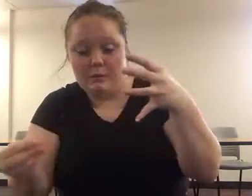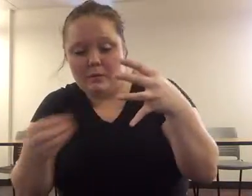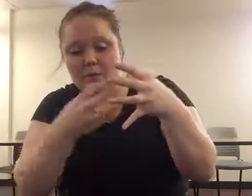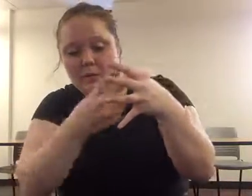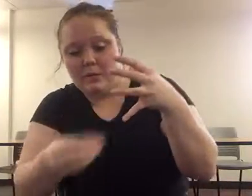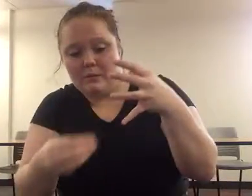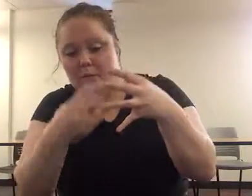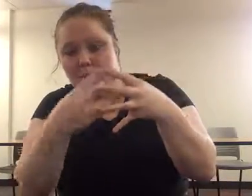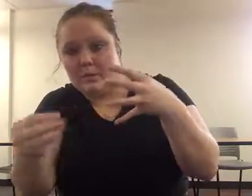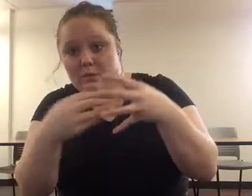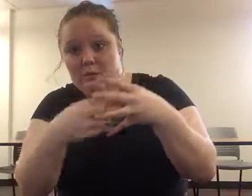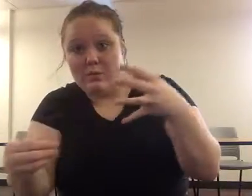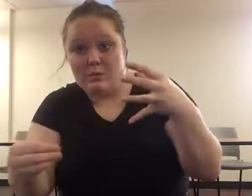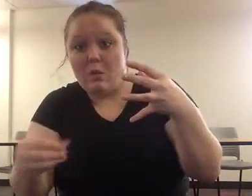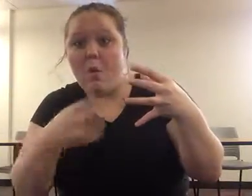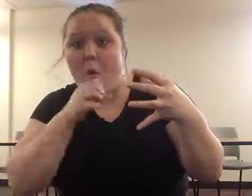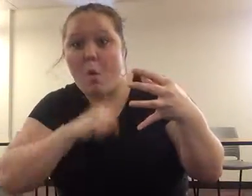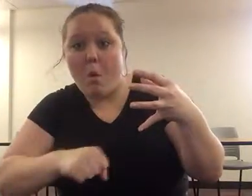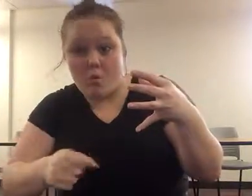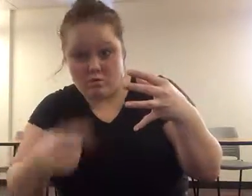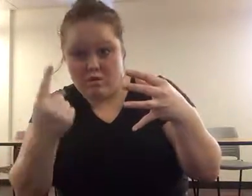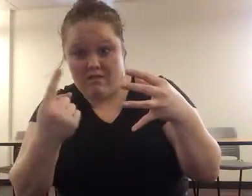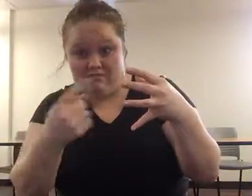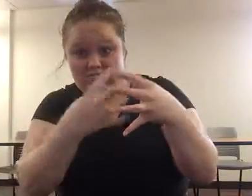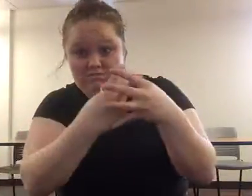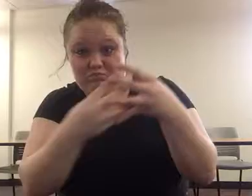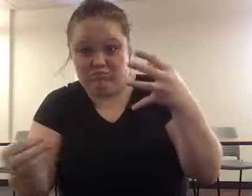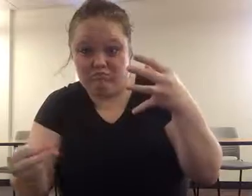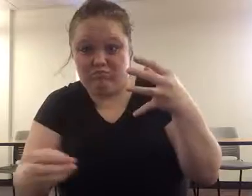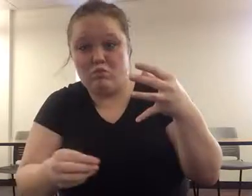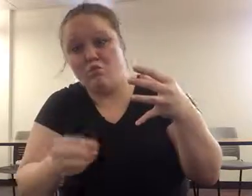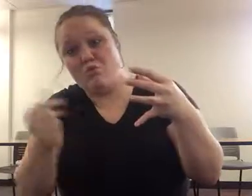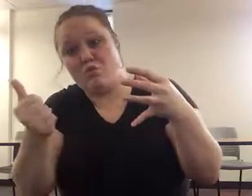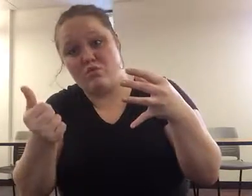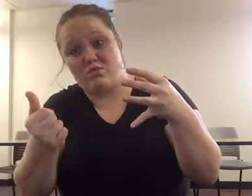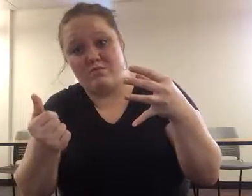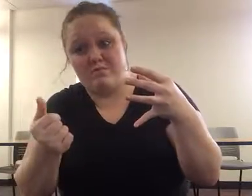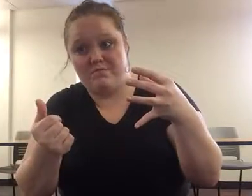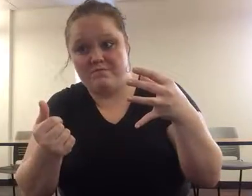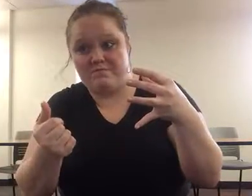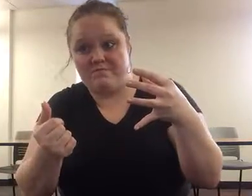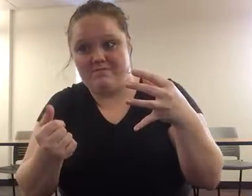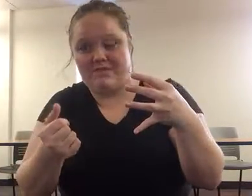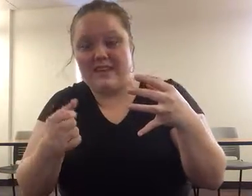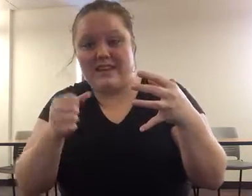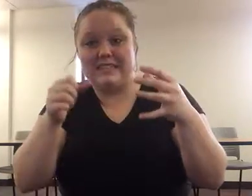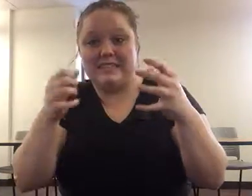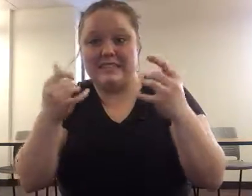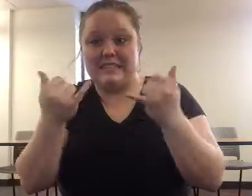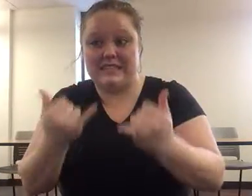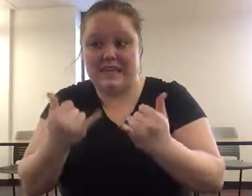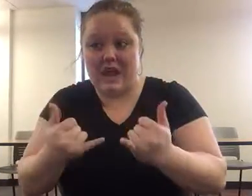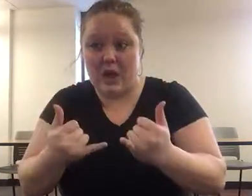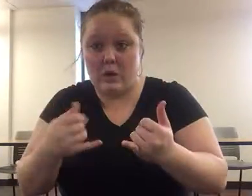incision. So the next trick is getting a big object into the eye, which is our lens implant, through the tiny